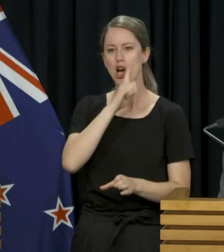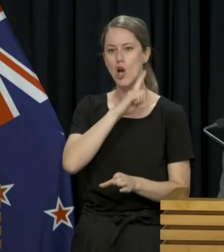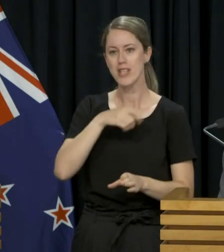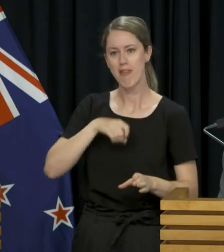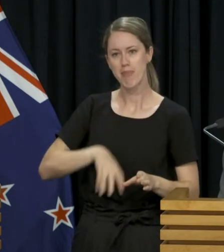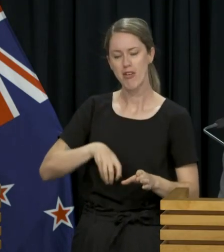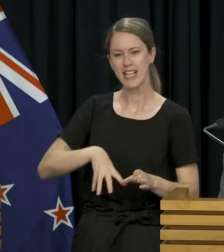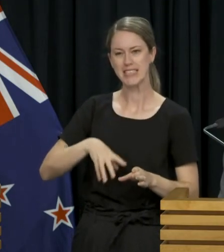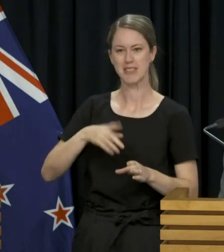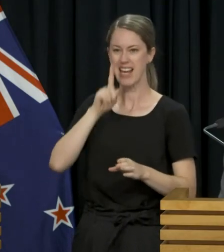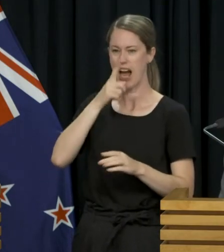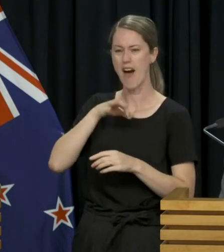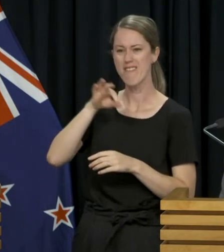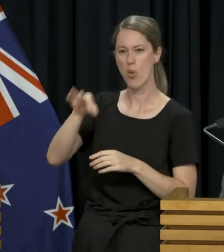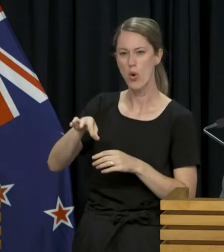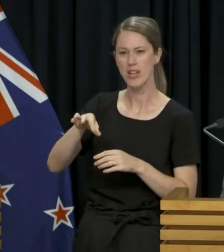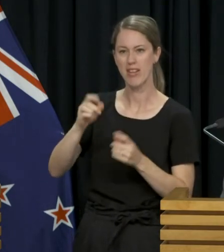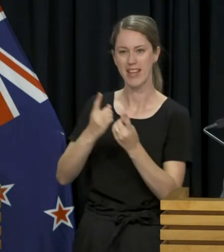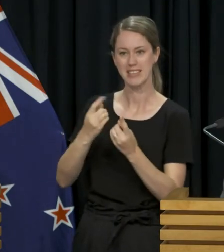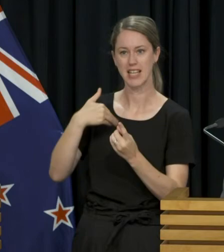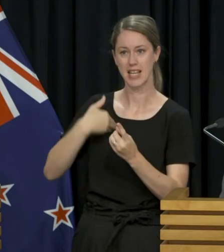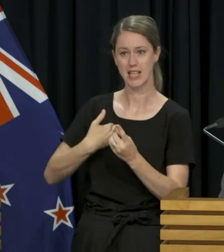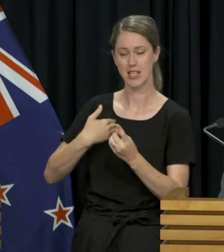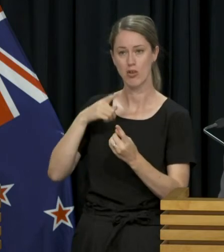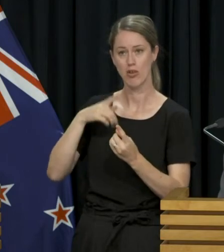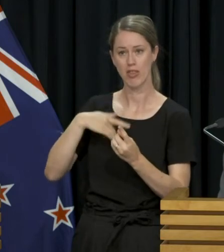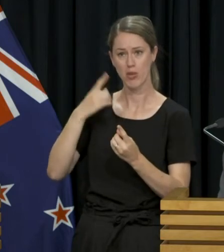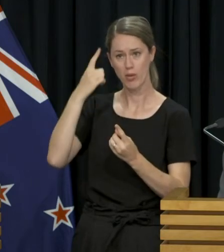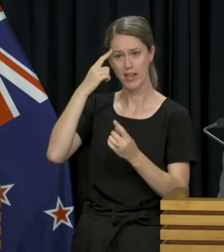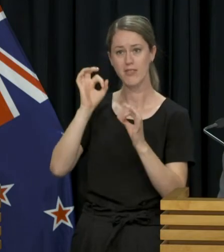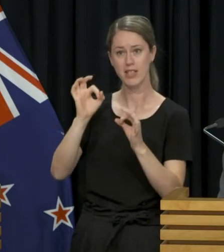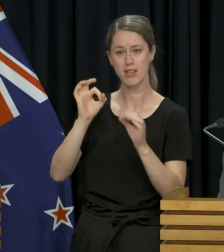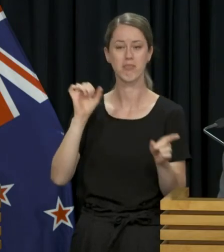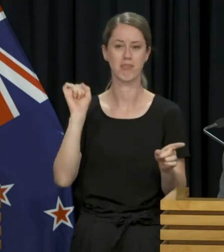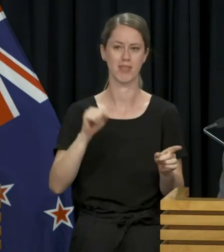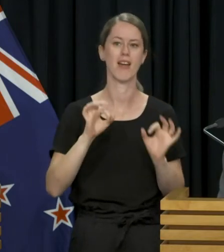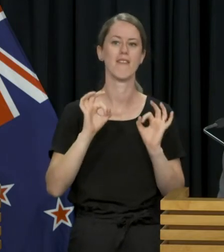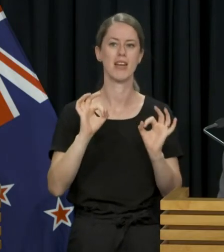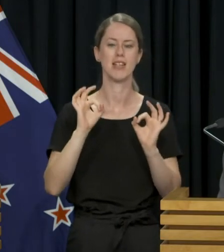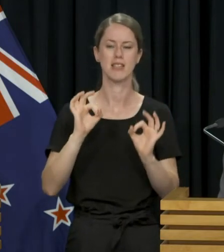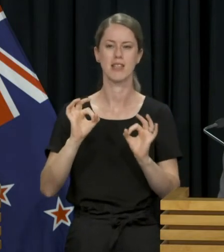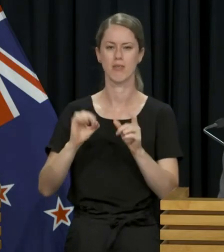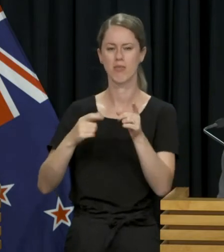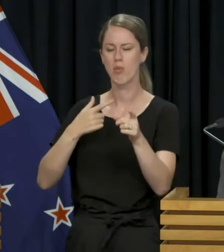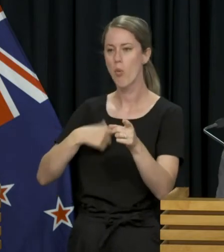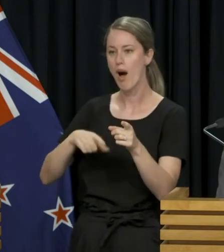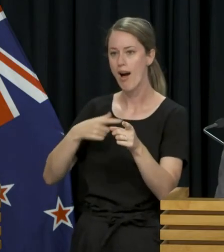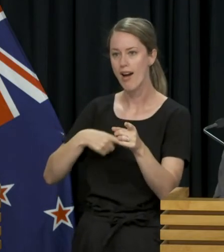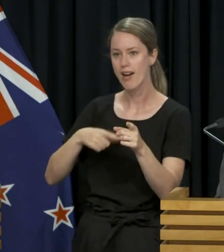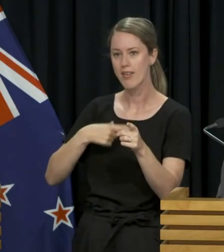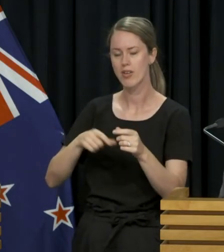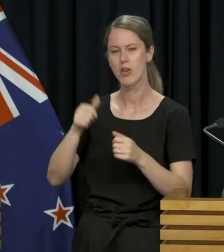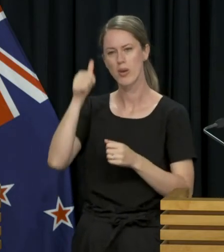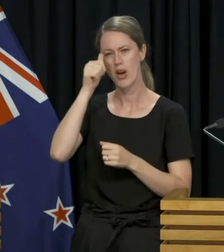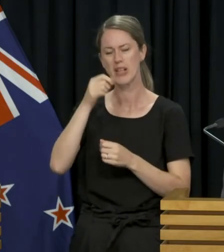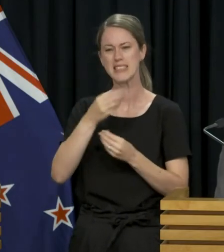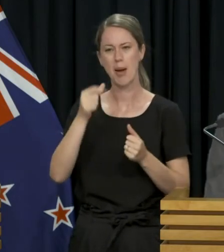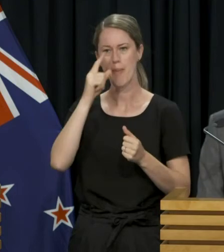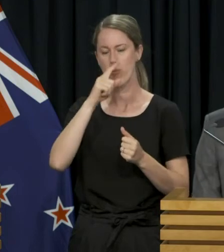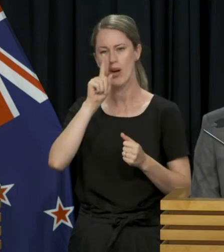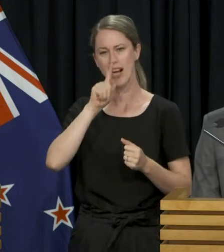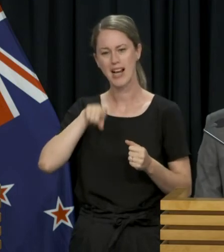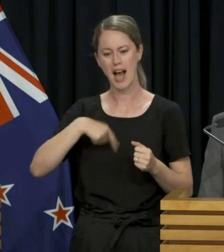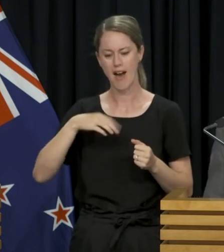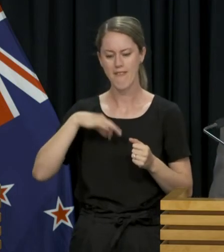public health perspective whether you consider this a good move. I think it's fantastic. Why is that? Because we know that period poverty is an